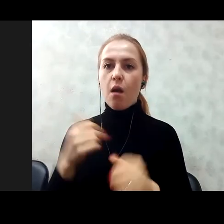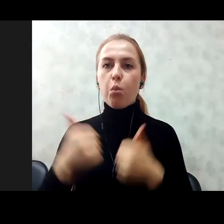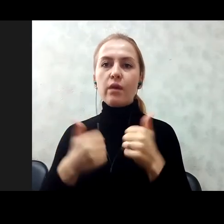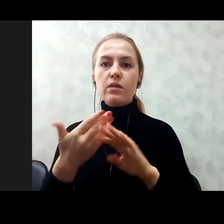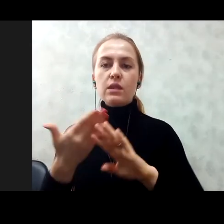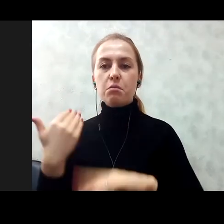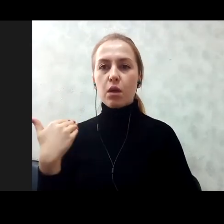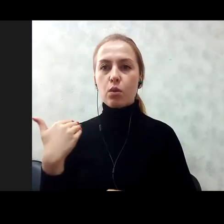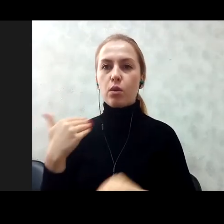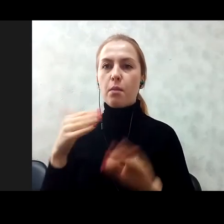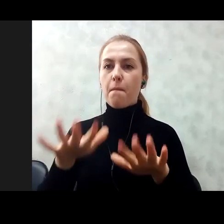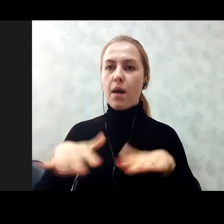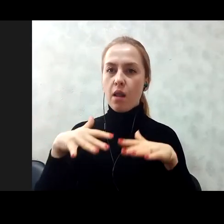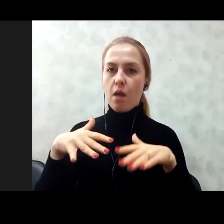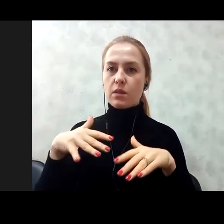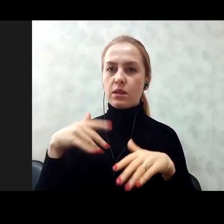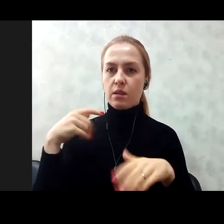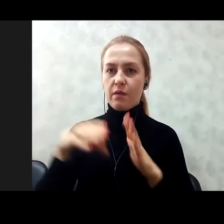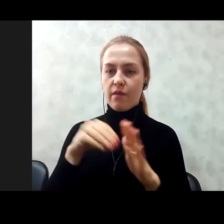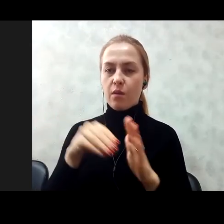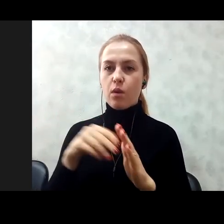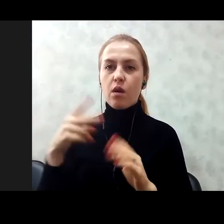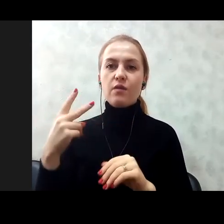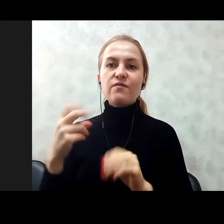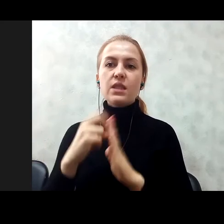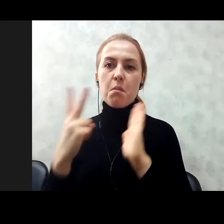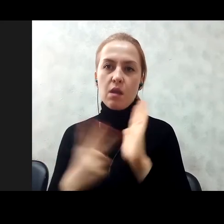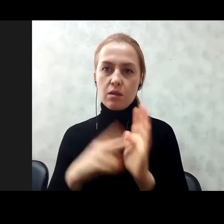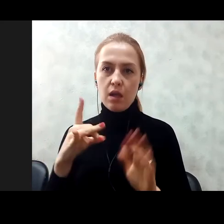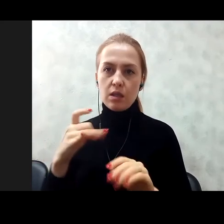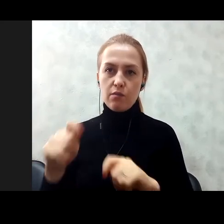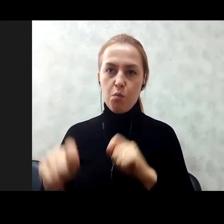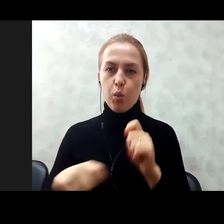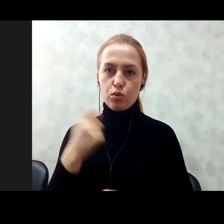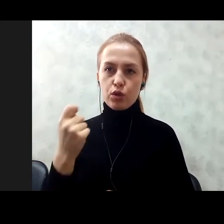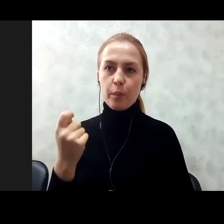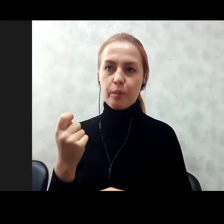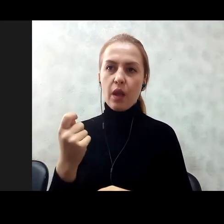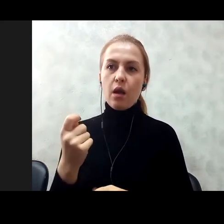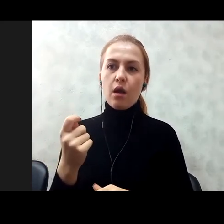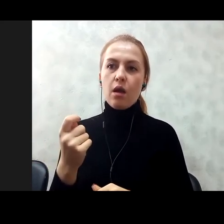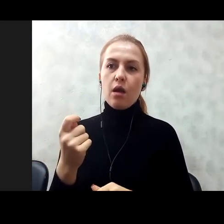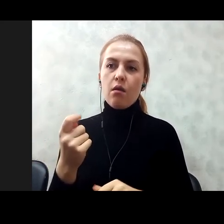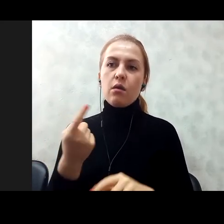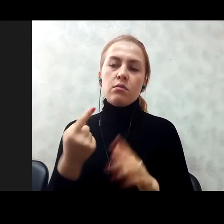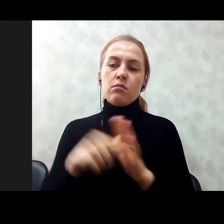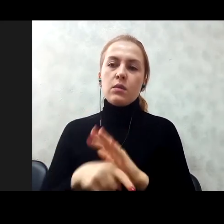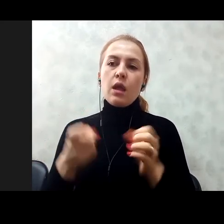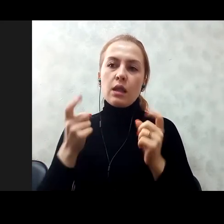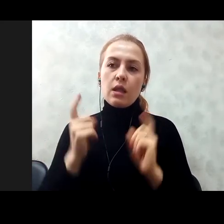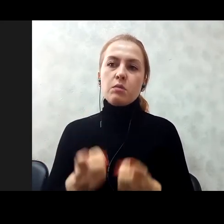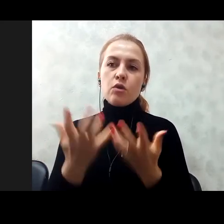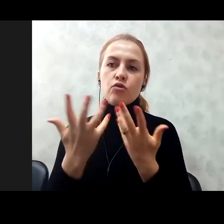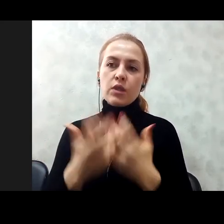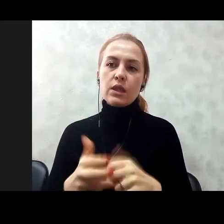by 8%, and compared to the previous parliamentary election by 17 times.